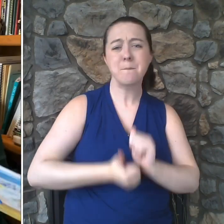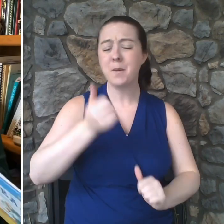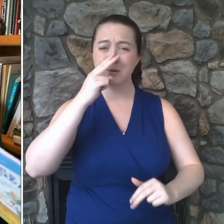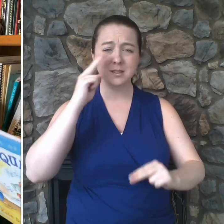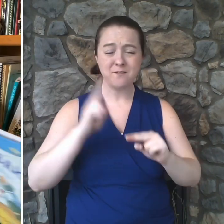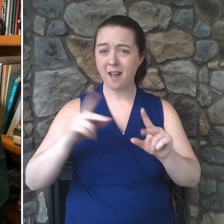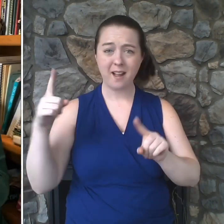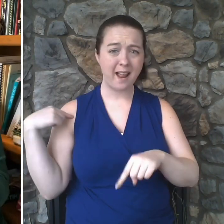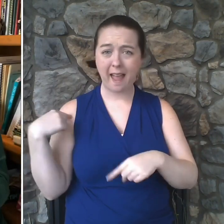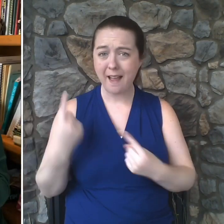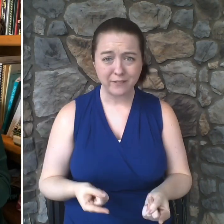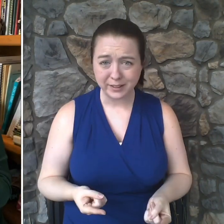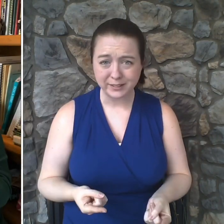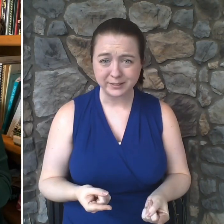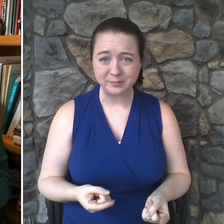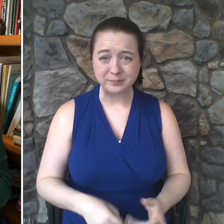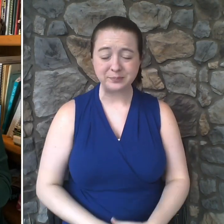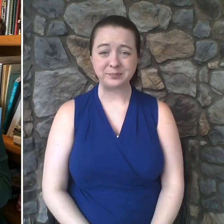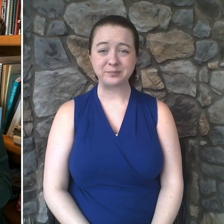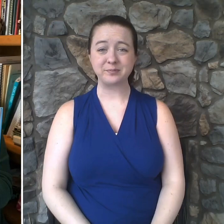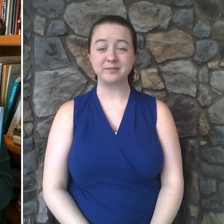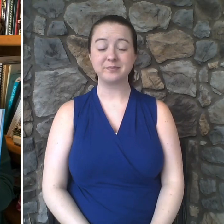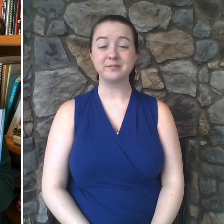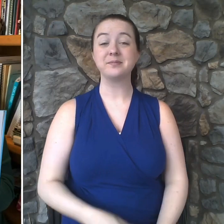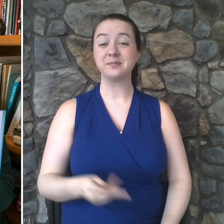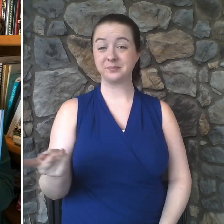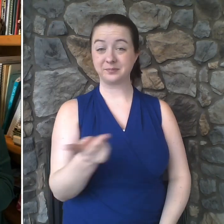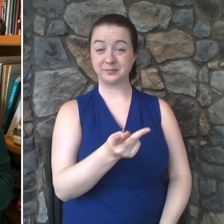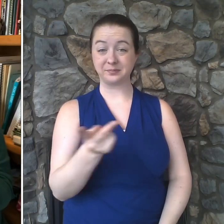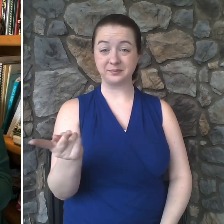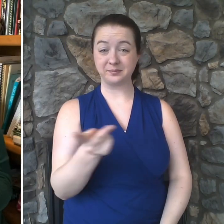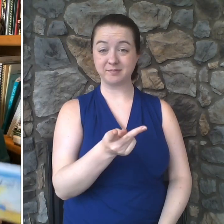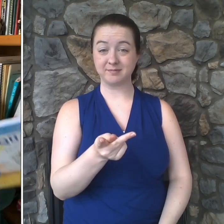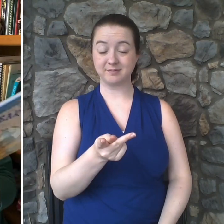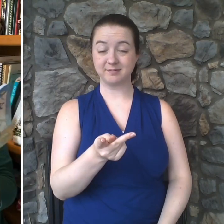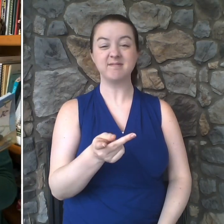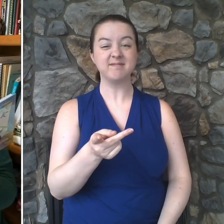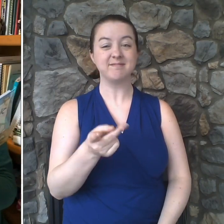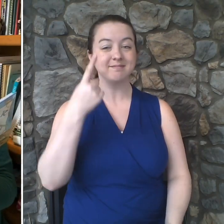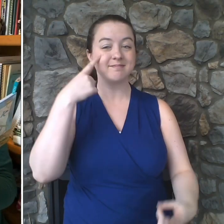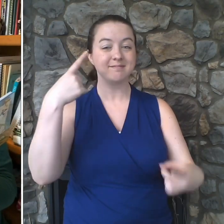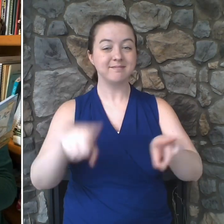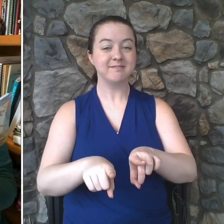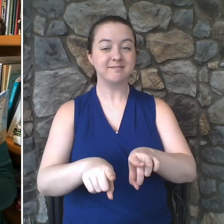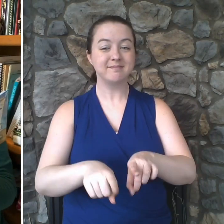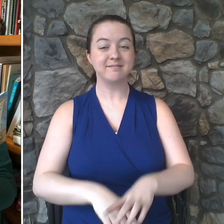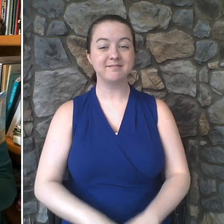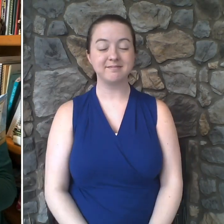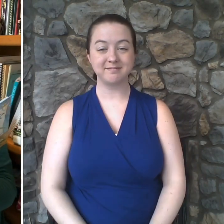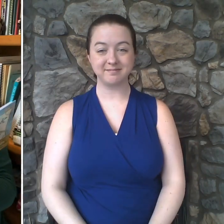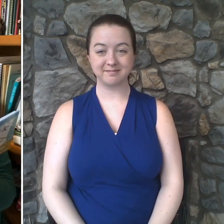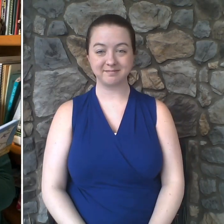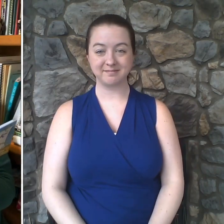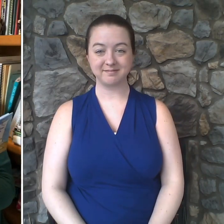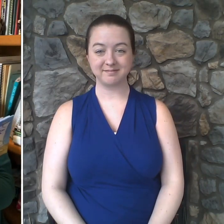most fun ever. Pip and Squeak had to agree.